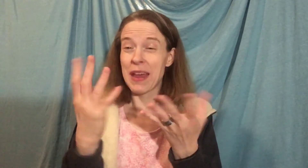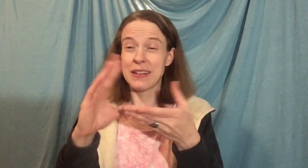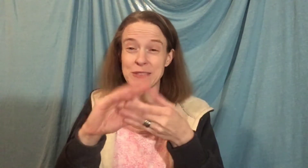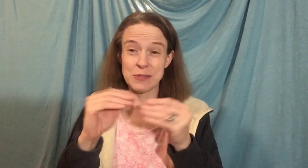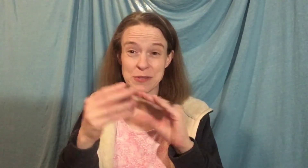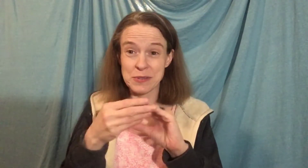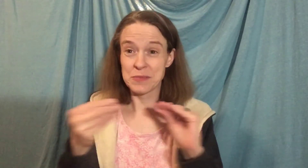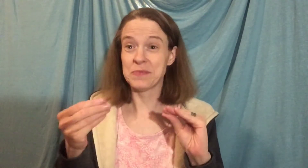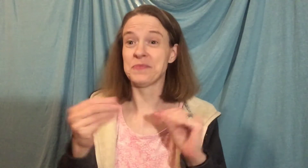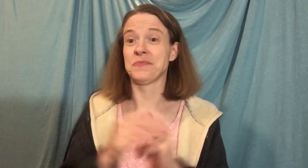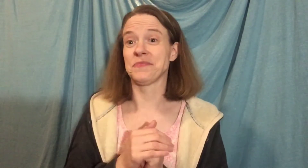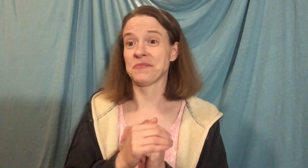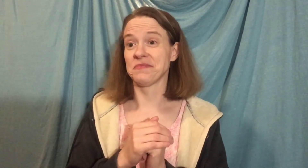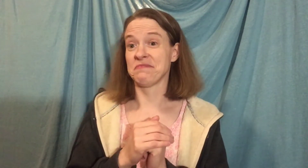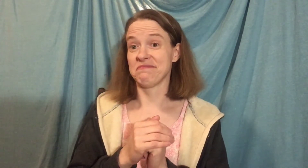of so many stories,